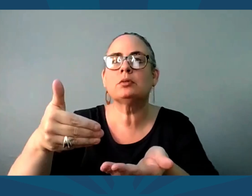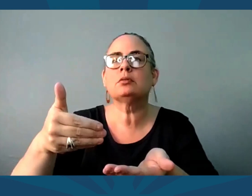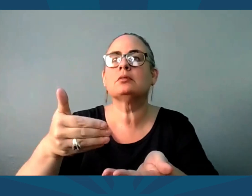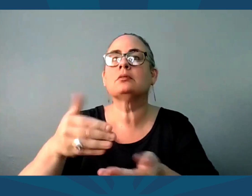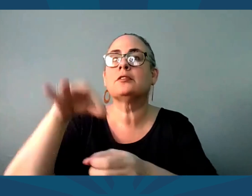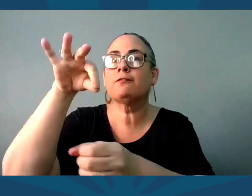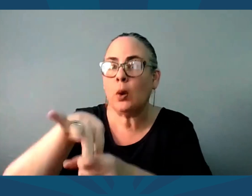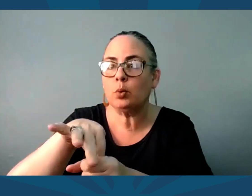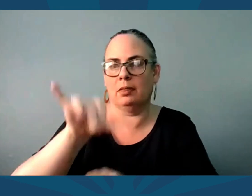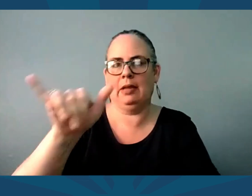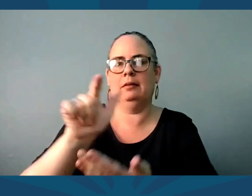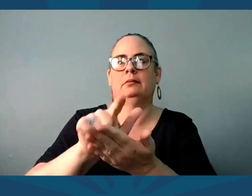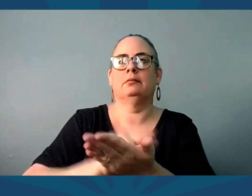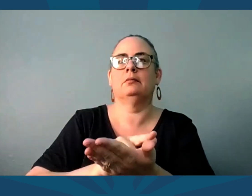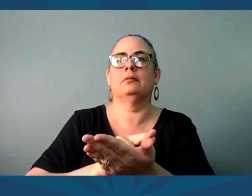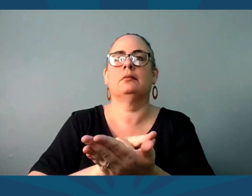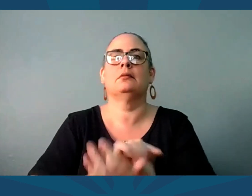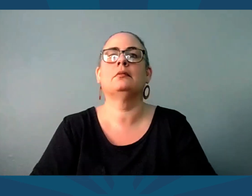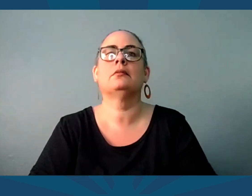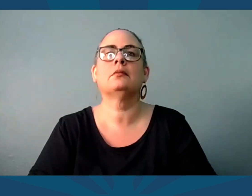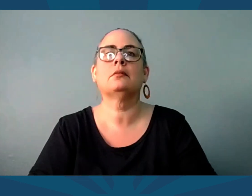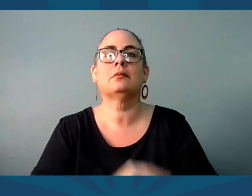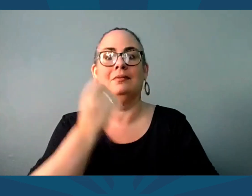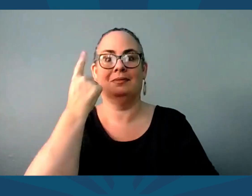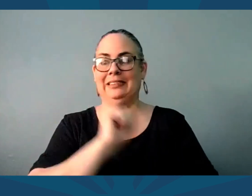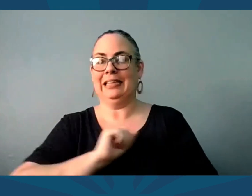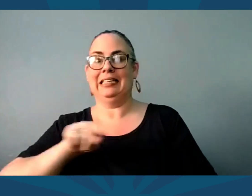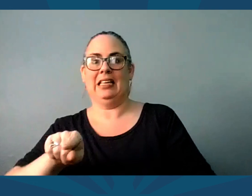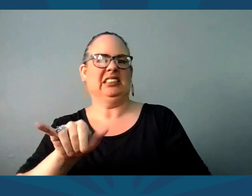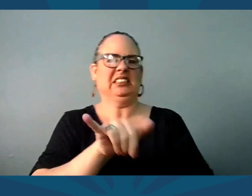draft, introduce, and vote on legislation.